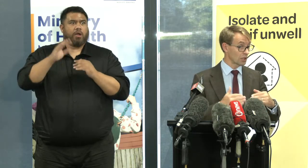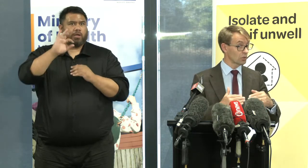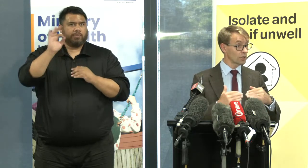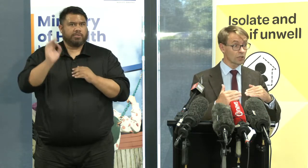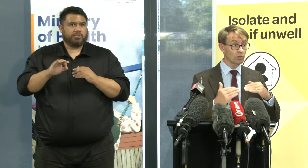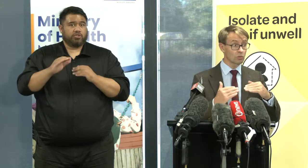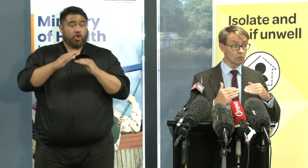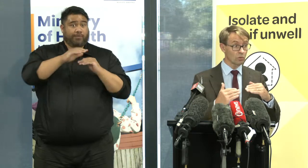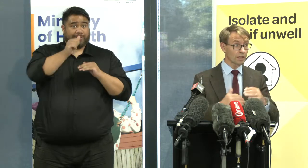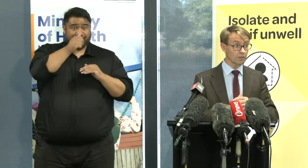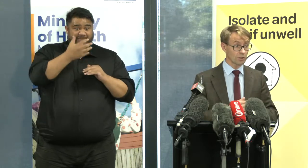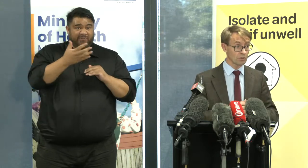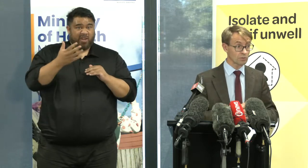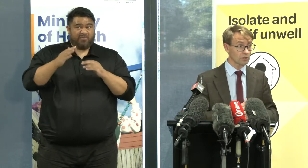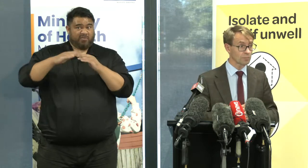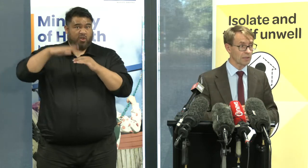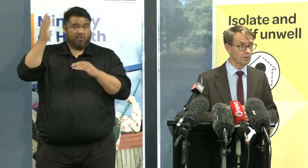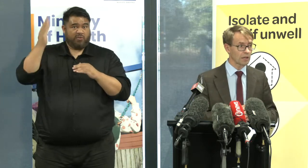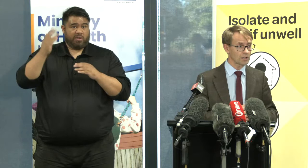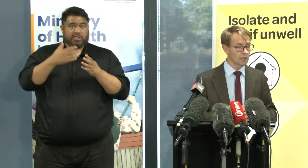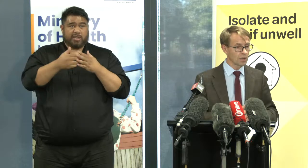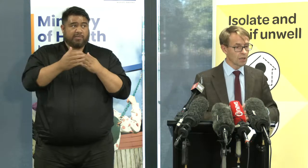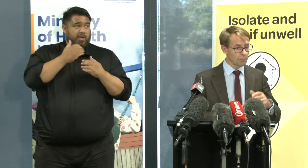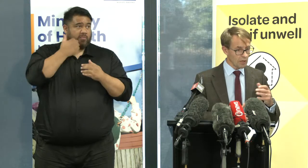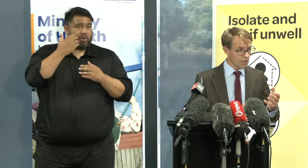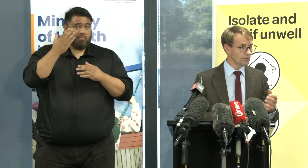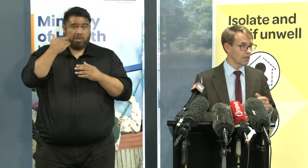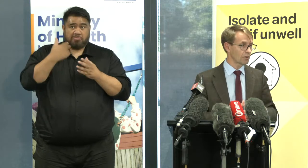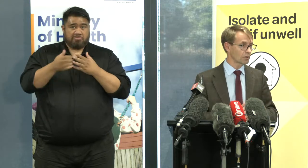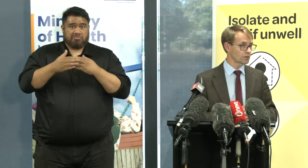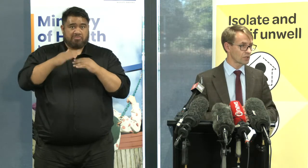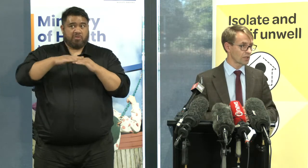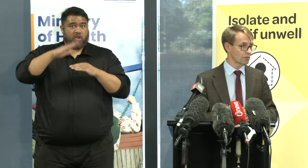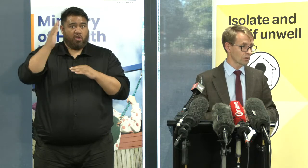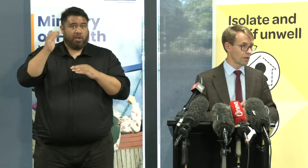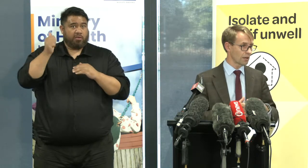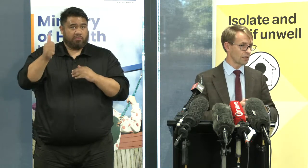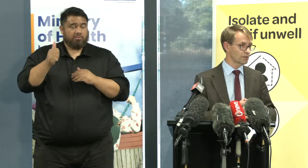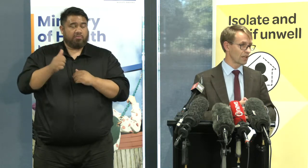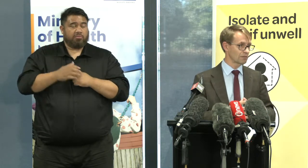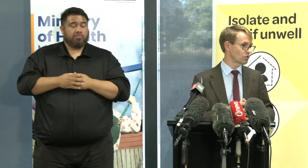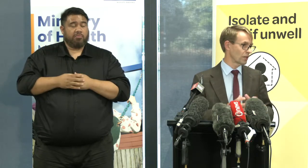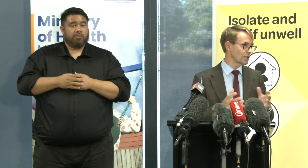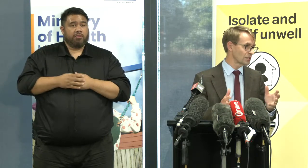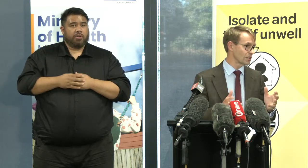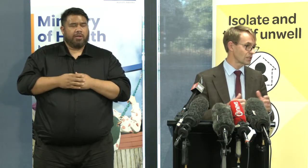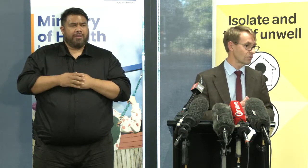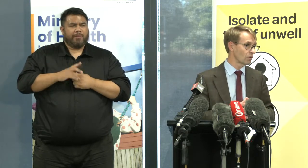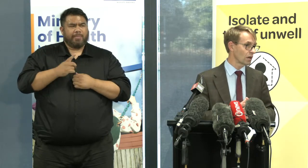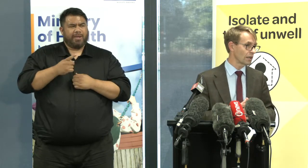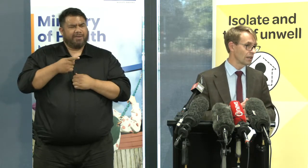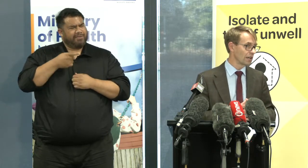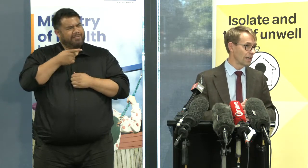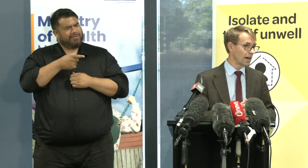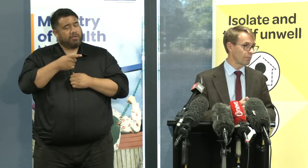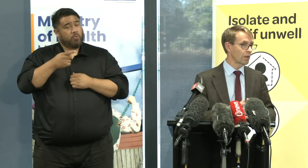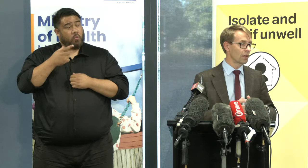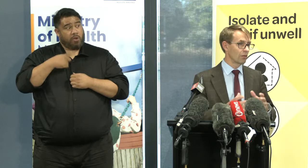65s, including in all the ethnic groups, which has been great. But I'd have to have a look and and try and get a sense of